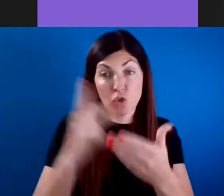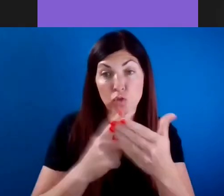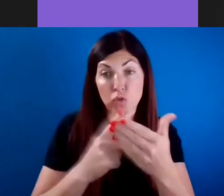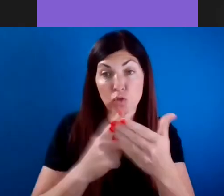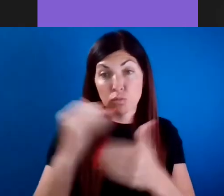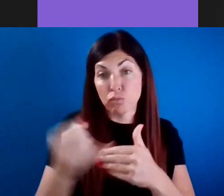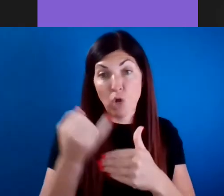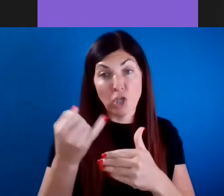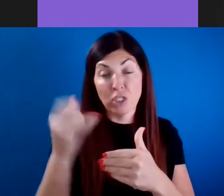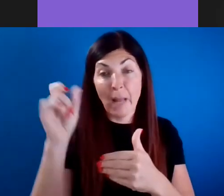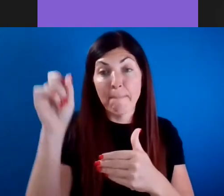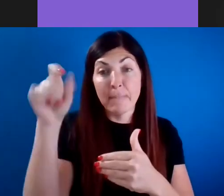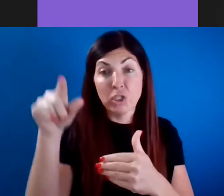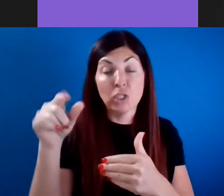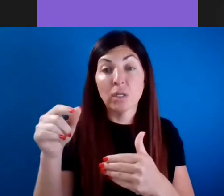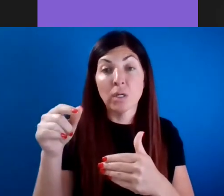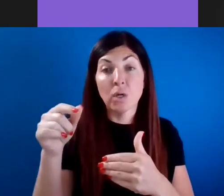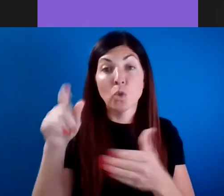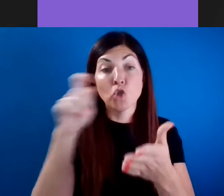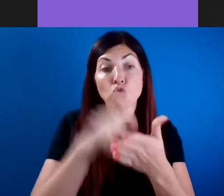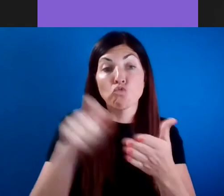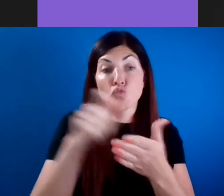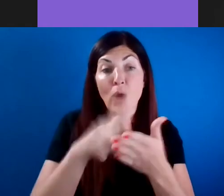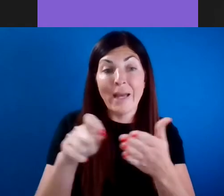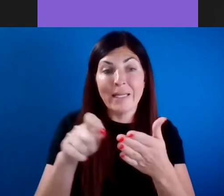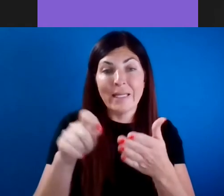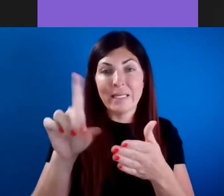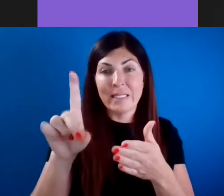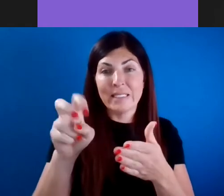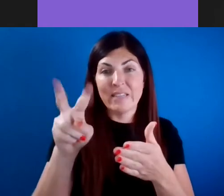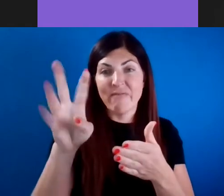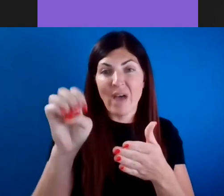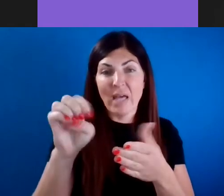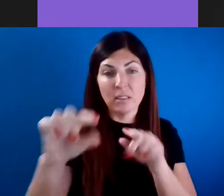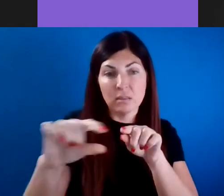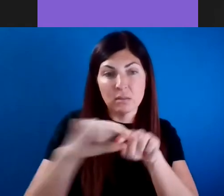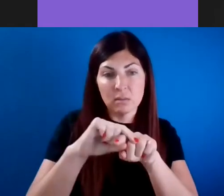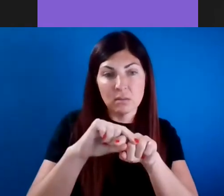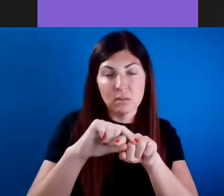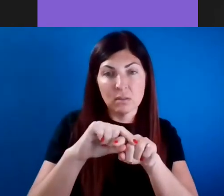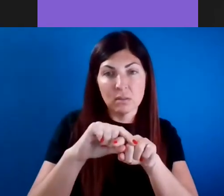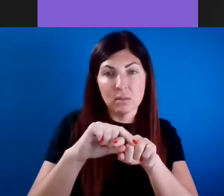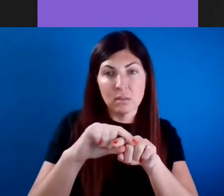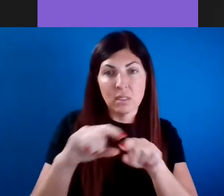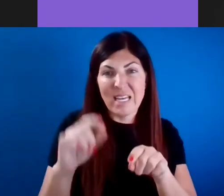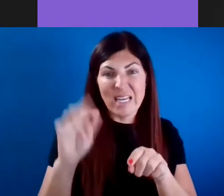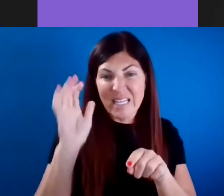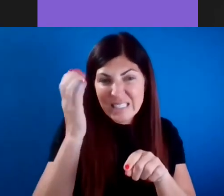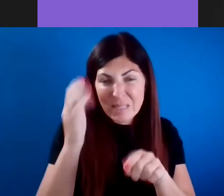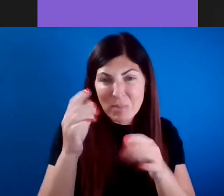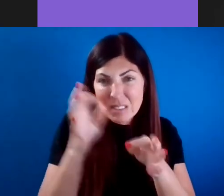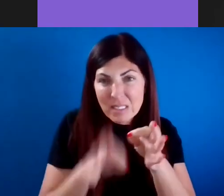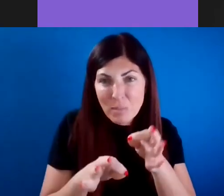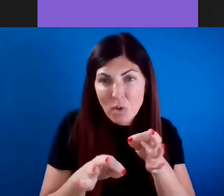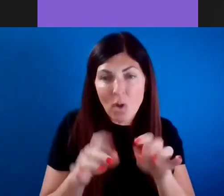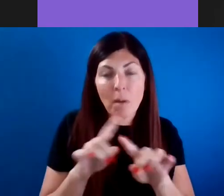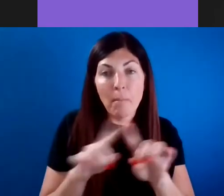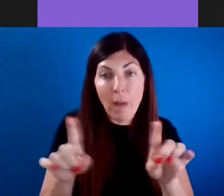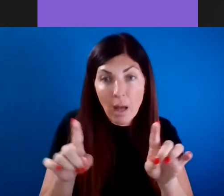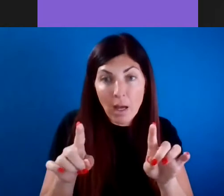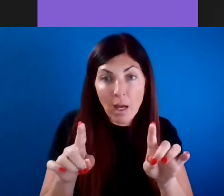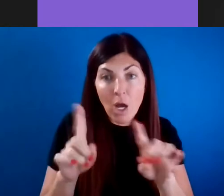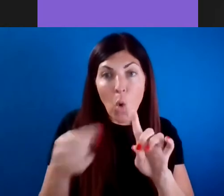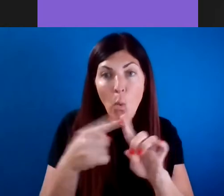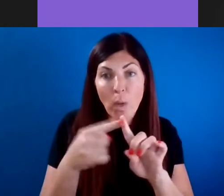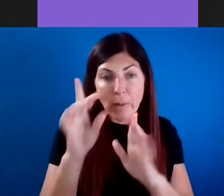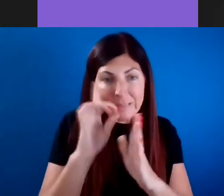pitched was a writing device that goes on your finger, that I found out, it seemed super simple at the time, but I found out as I went into the design